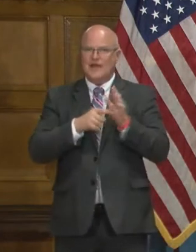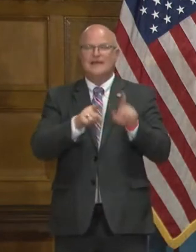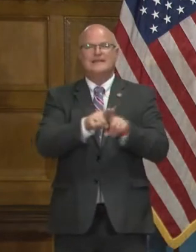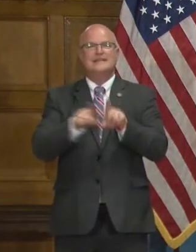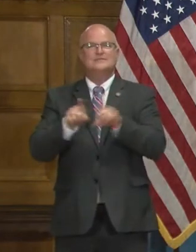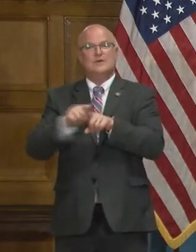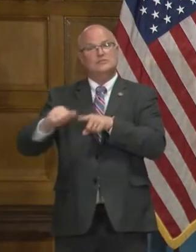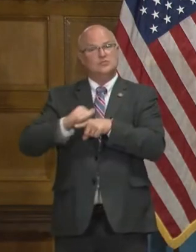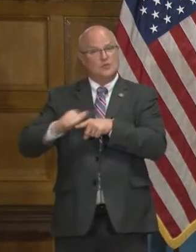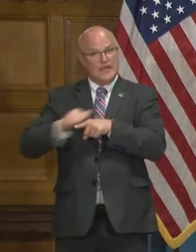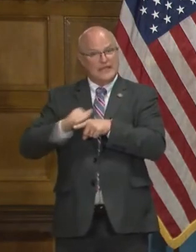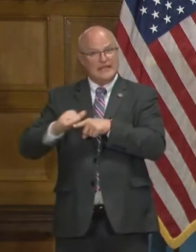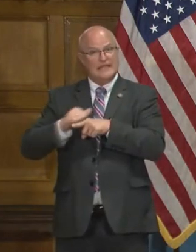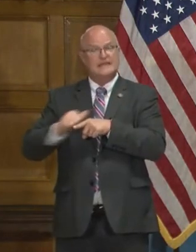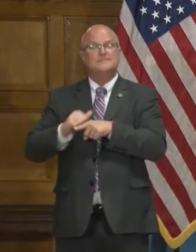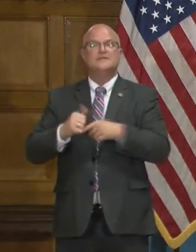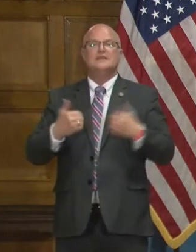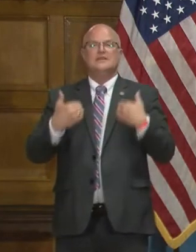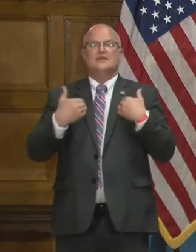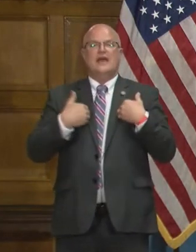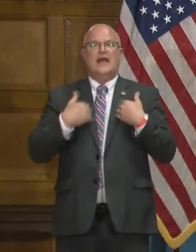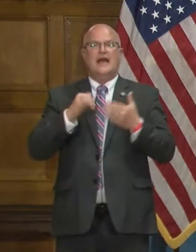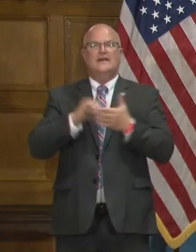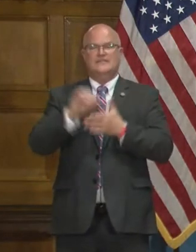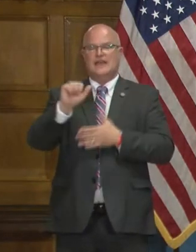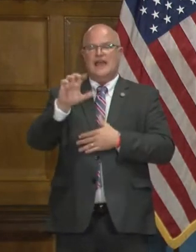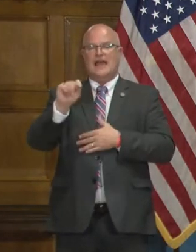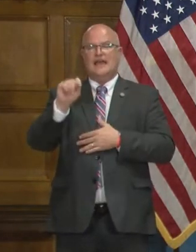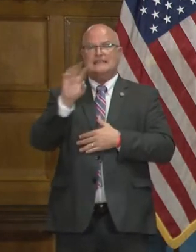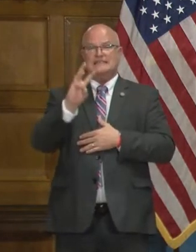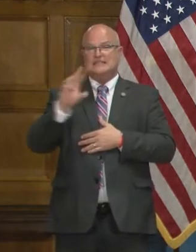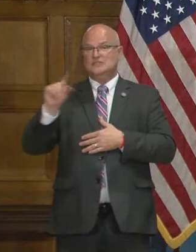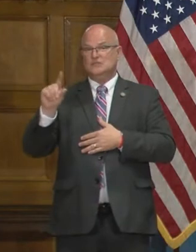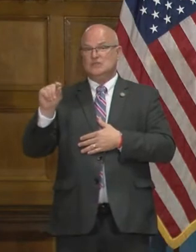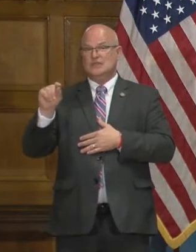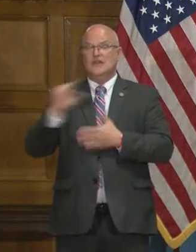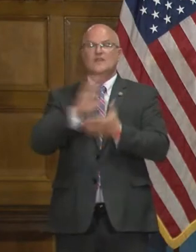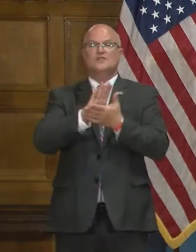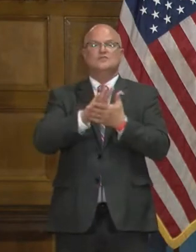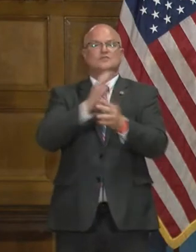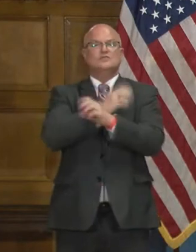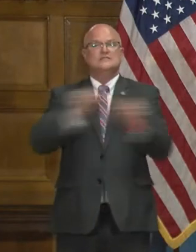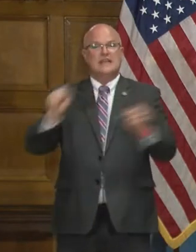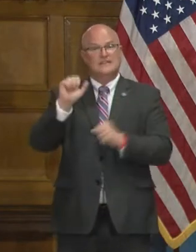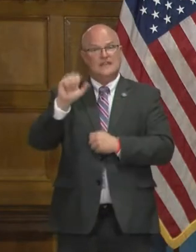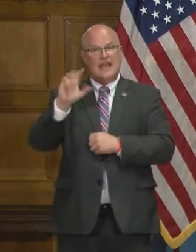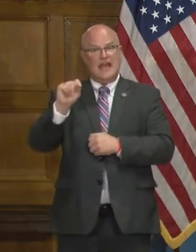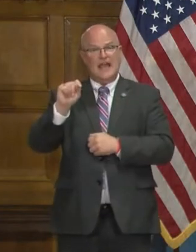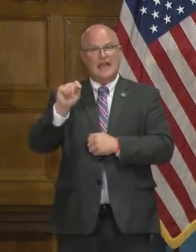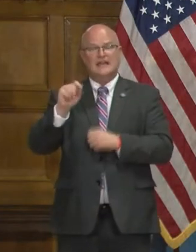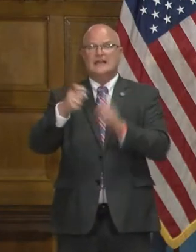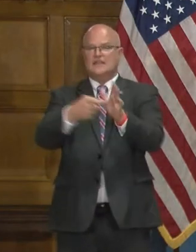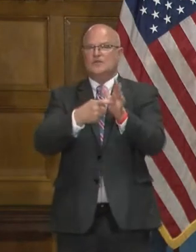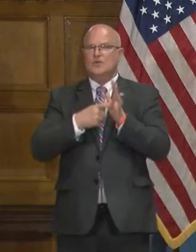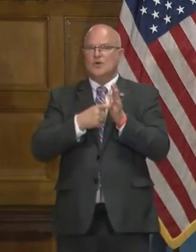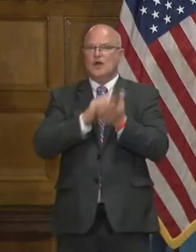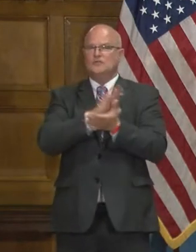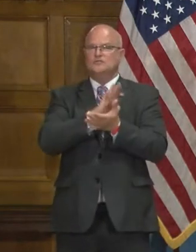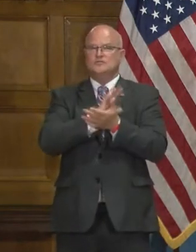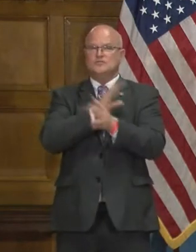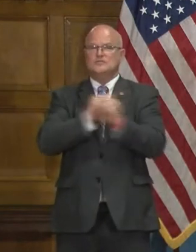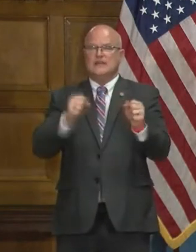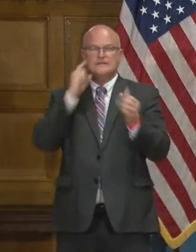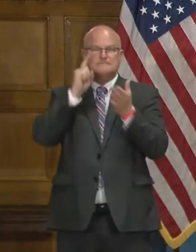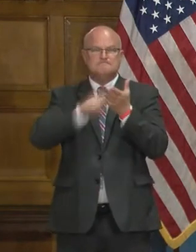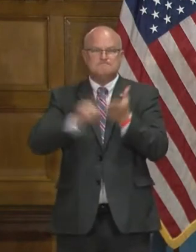as training. You have the Act 620, the School Safety Act, that requires audits of school safety and